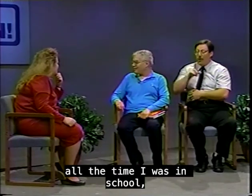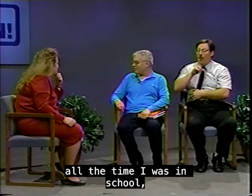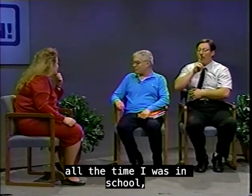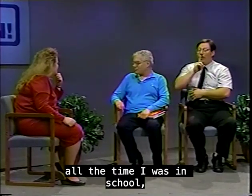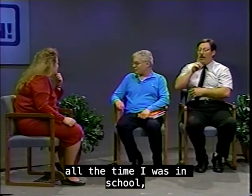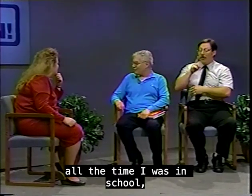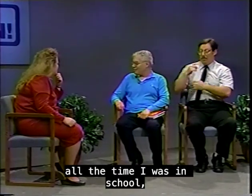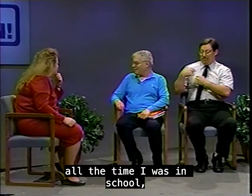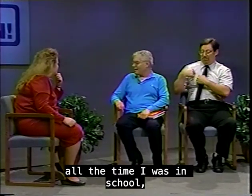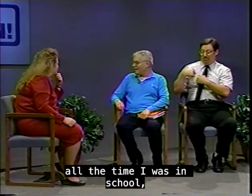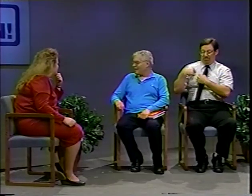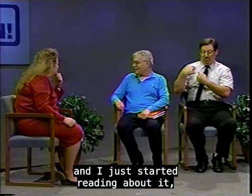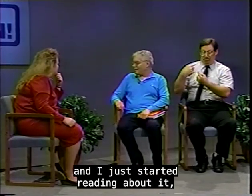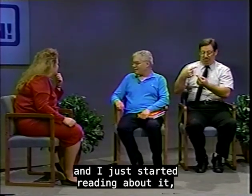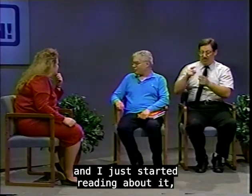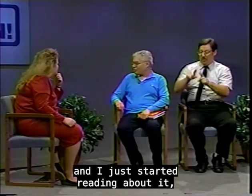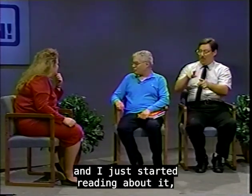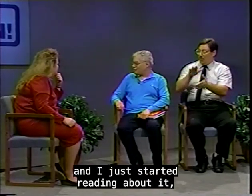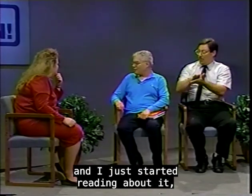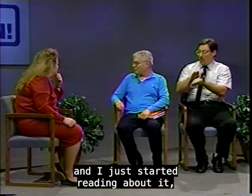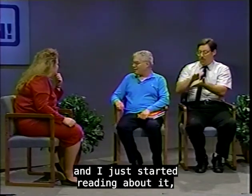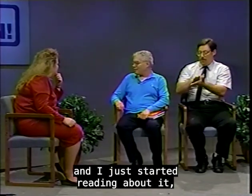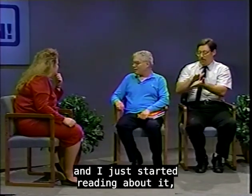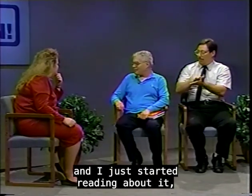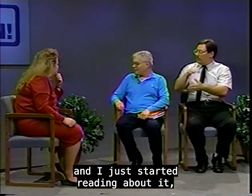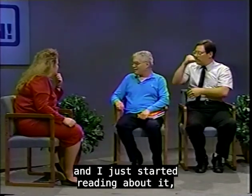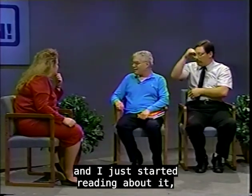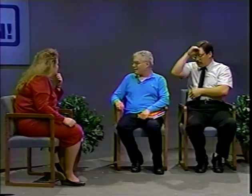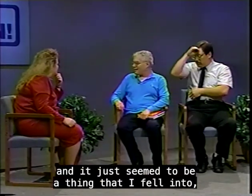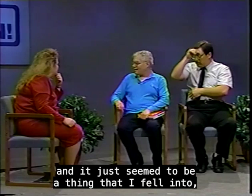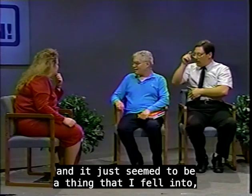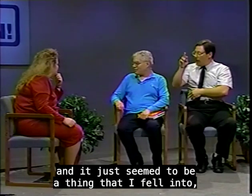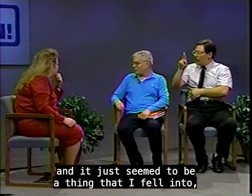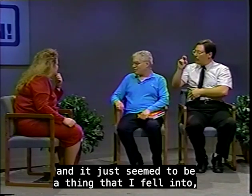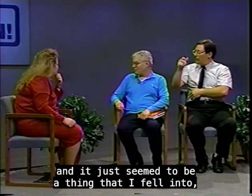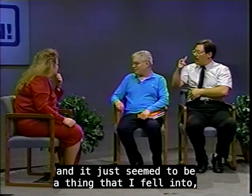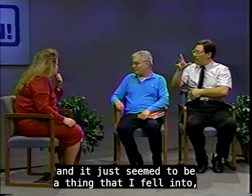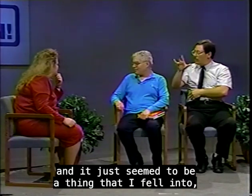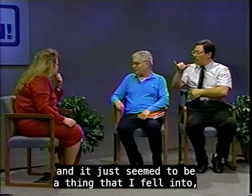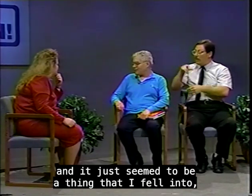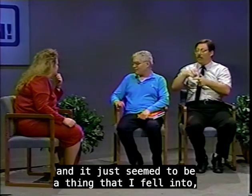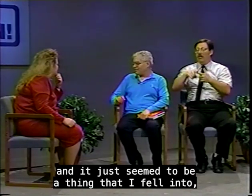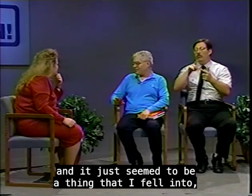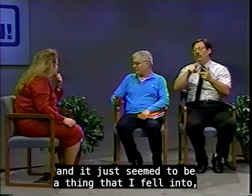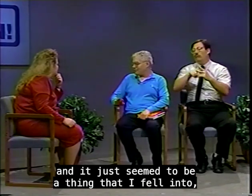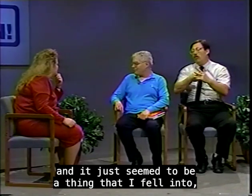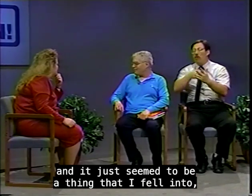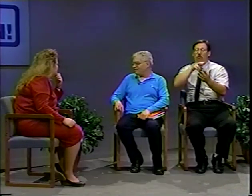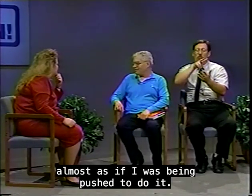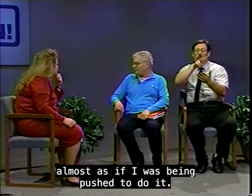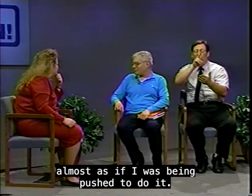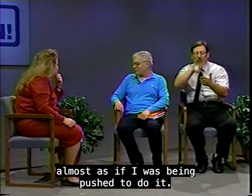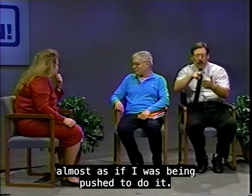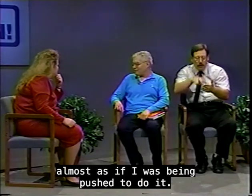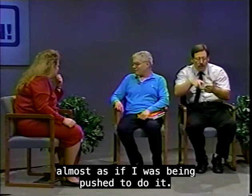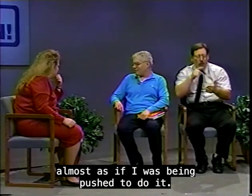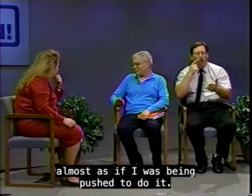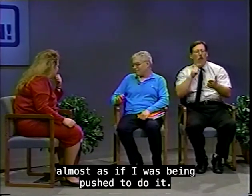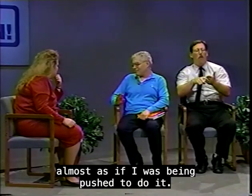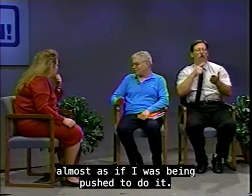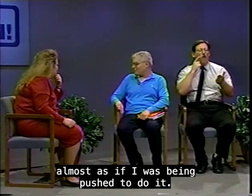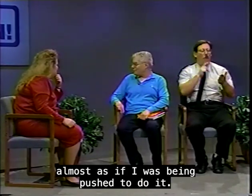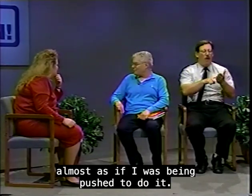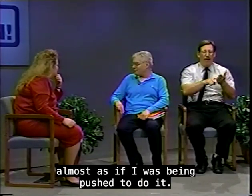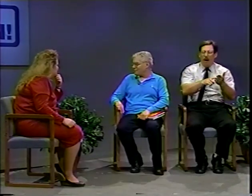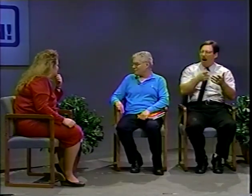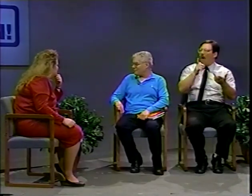all the time I was in school, and I just started reading about it, and it just seemed to be a thing that I fell into, almost as if I was